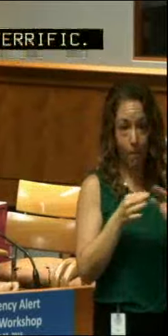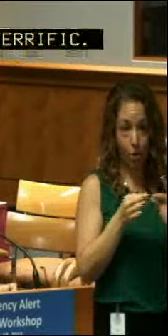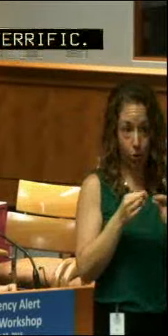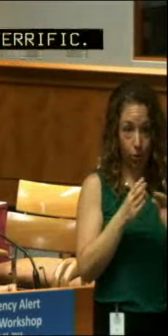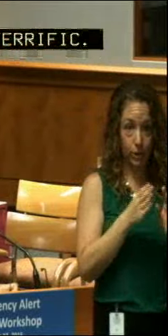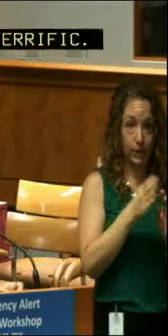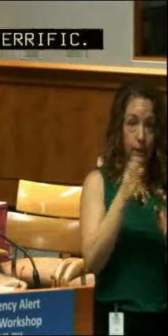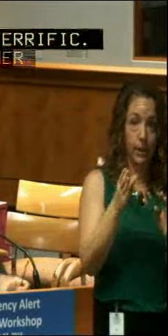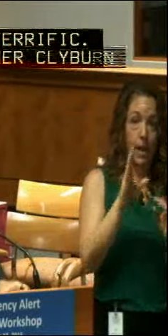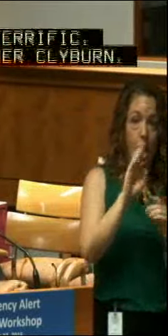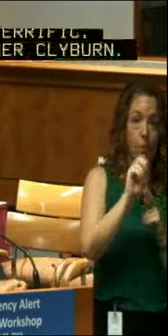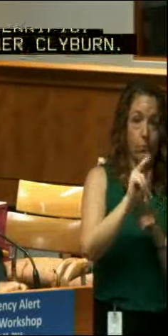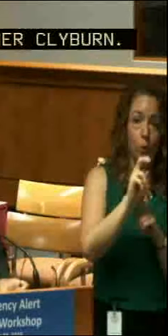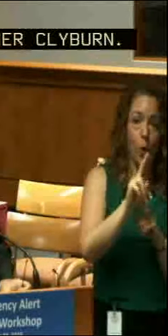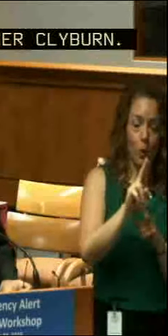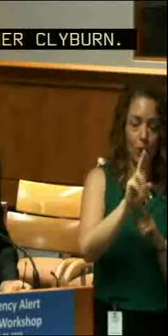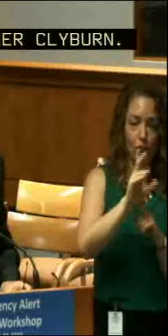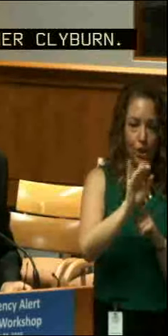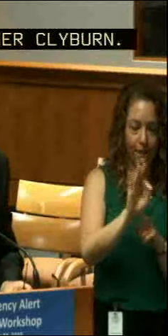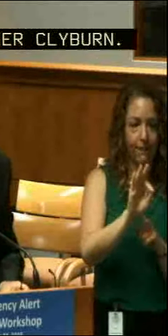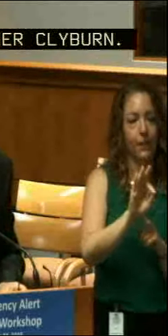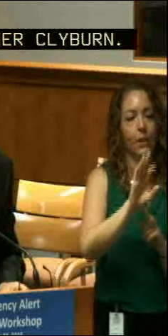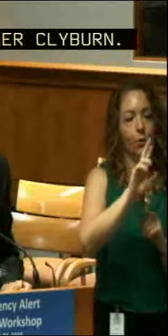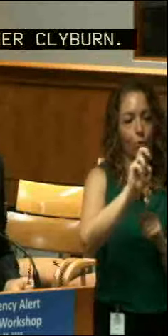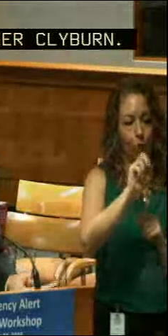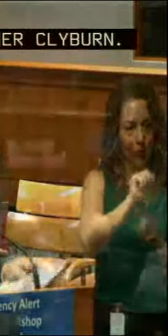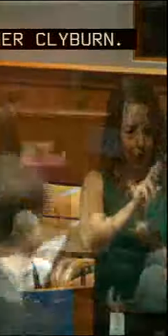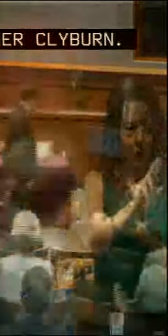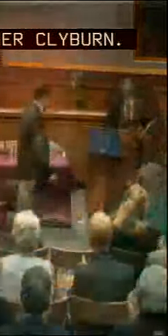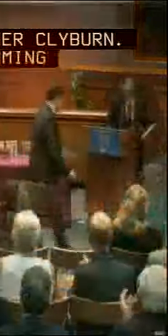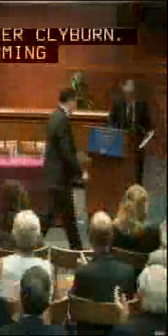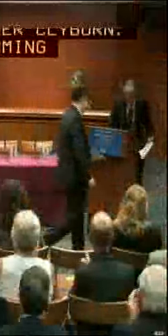Chief, Rear Admiral David Simpson.